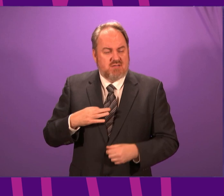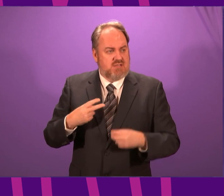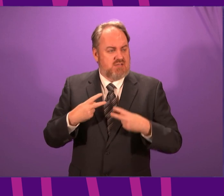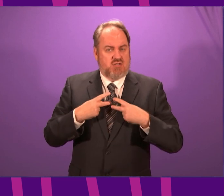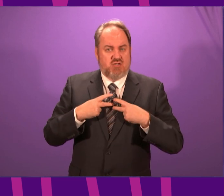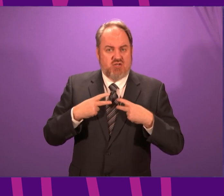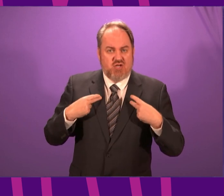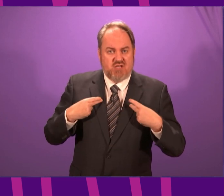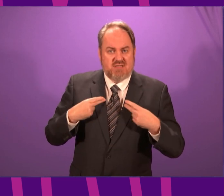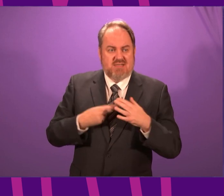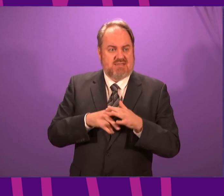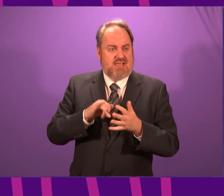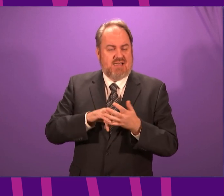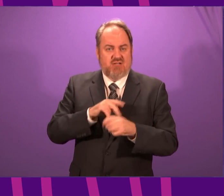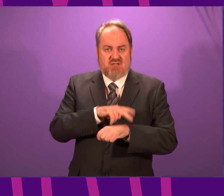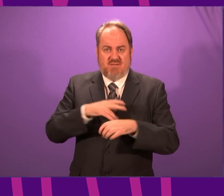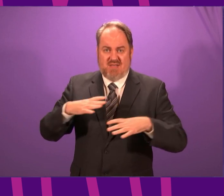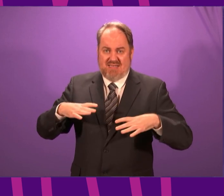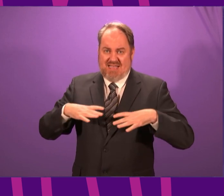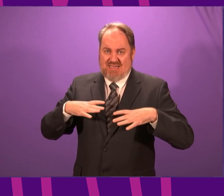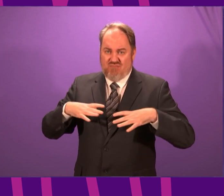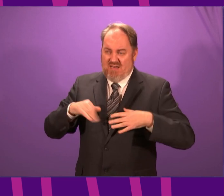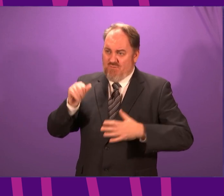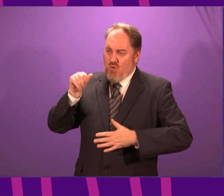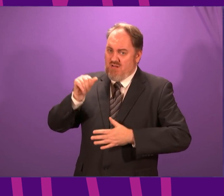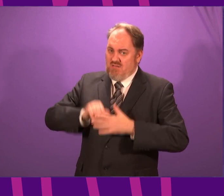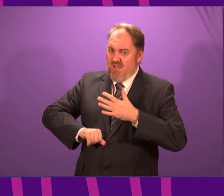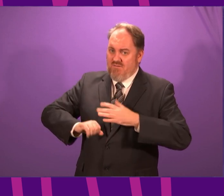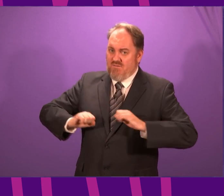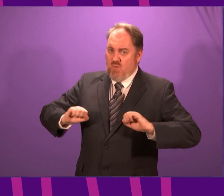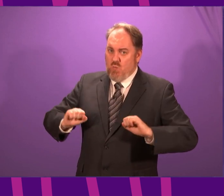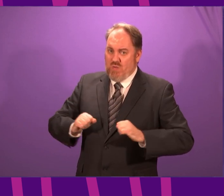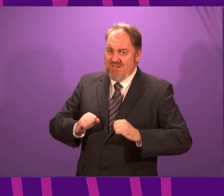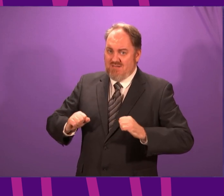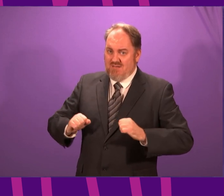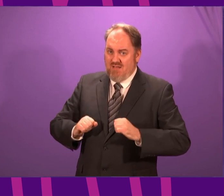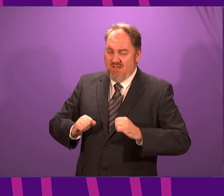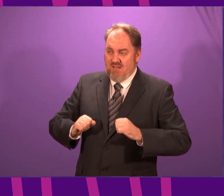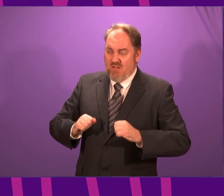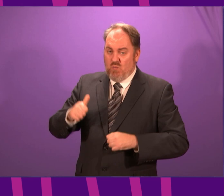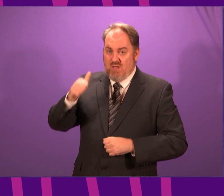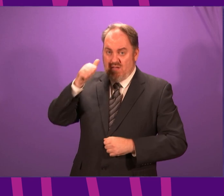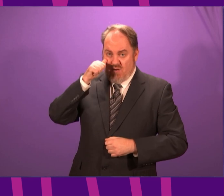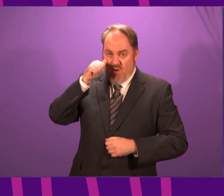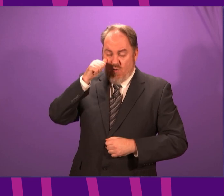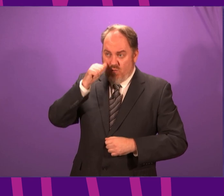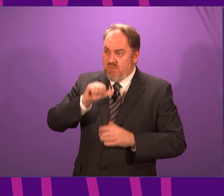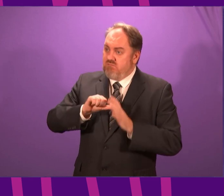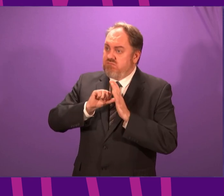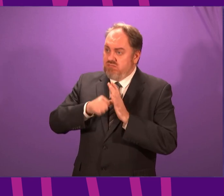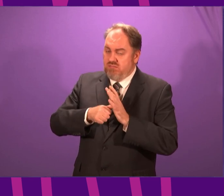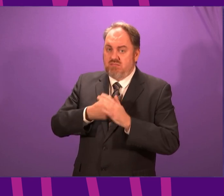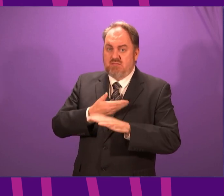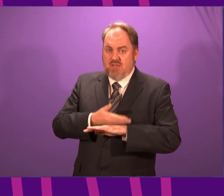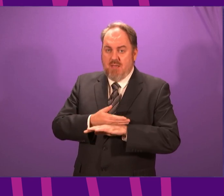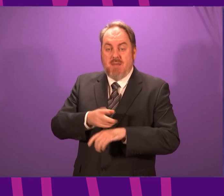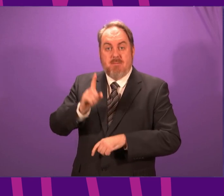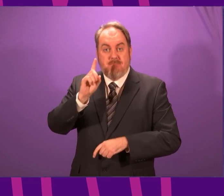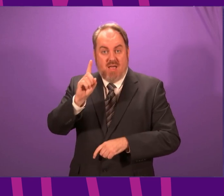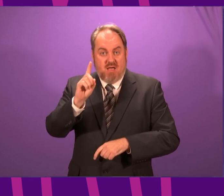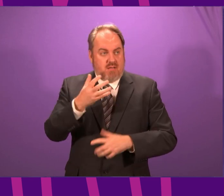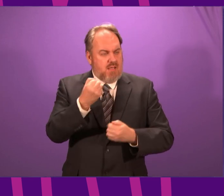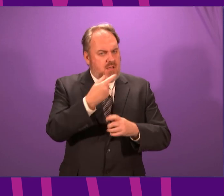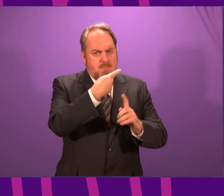themselves for the weeks and months ahead. Because today's position is a chastening one, but we do have a number of elements in our favour. We have a